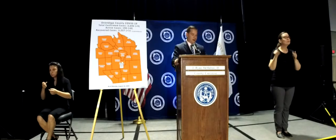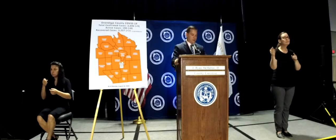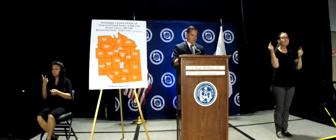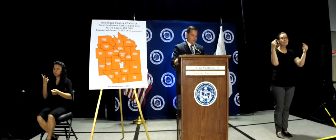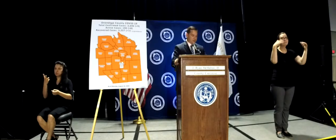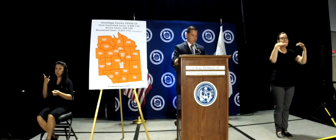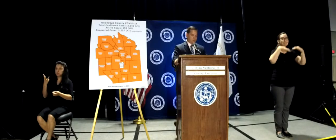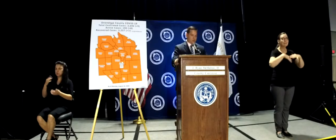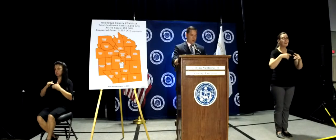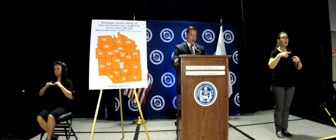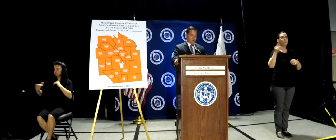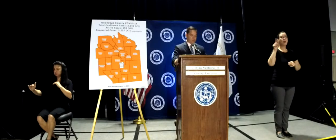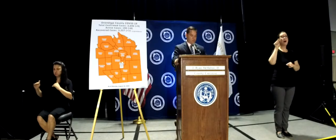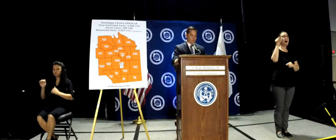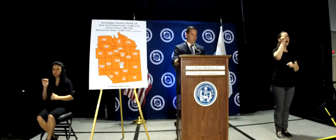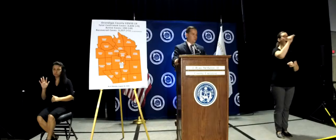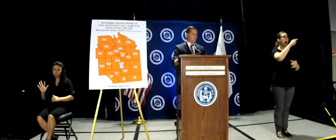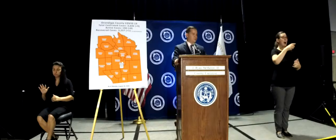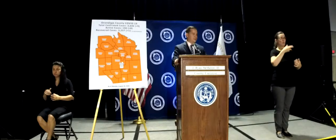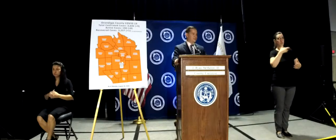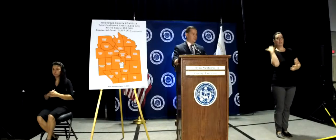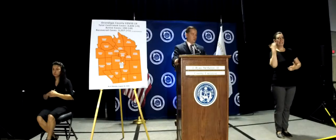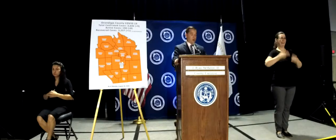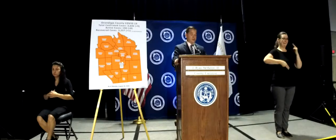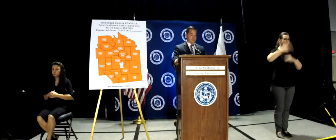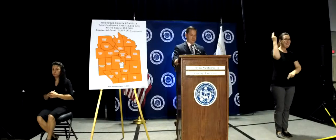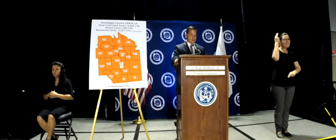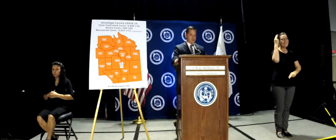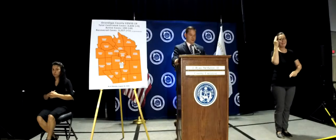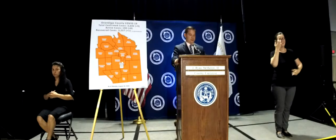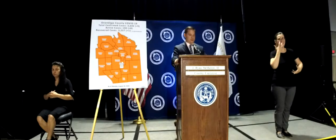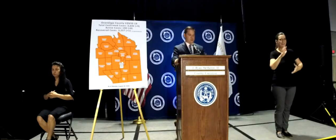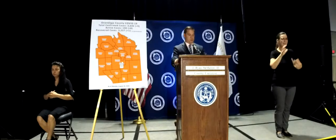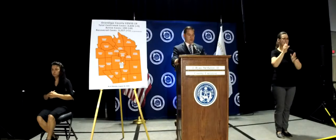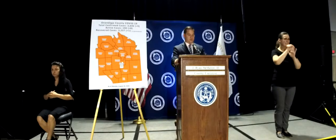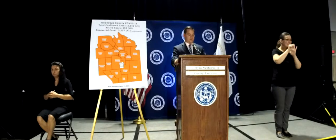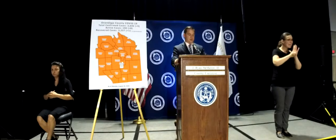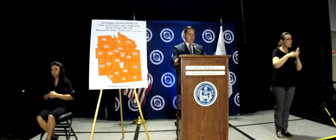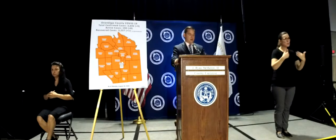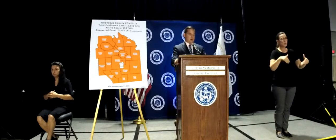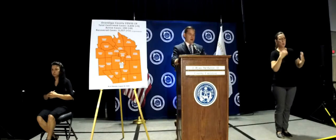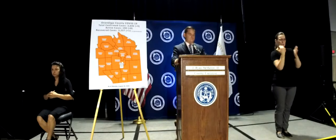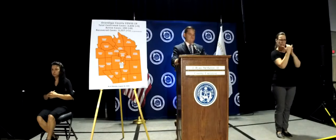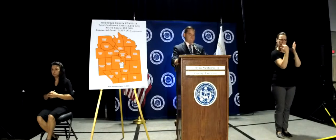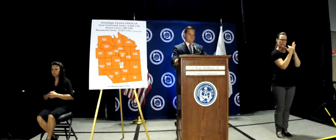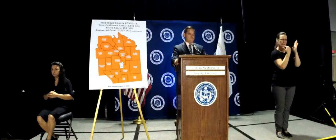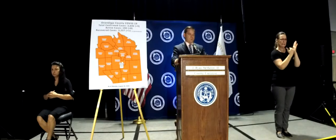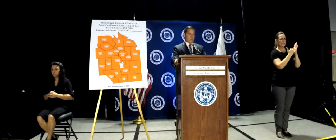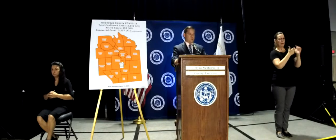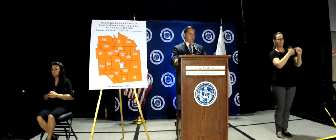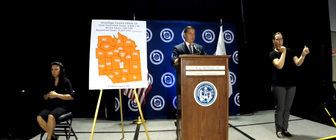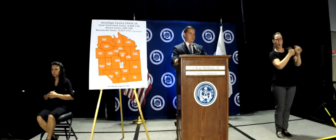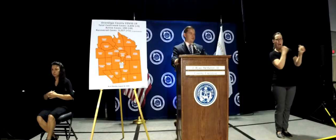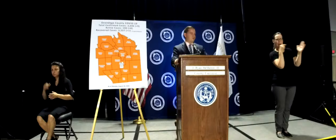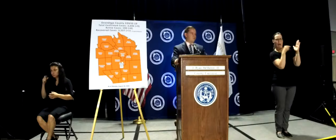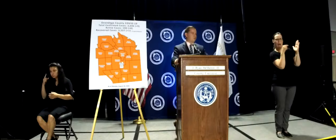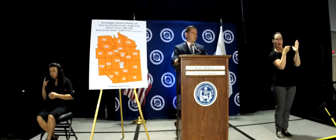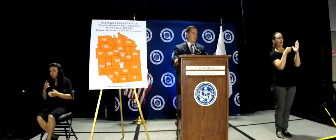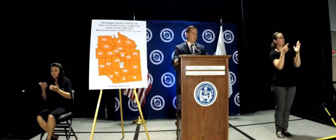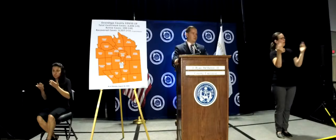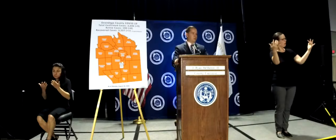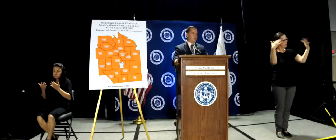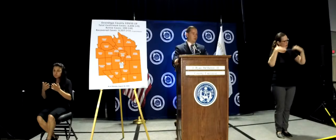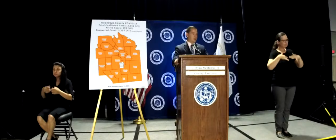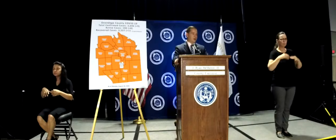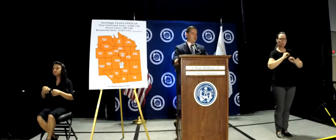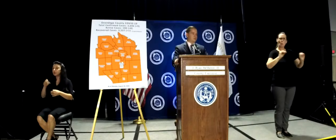the virus, and we know that because we've been testing them twice, these kids have been tested twice, it's a pretty safe thing for